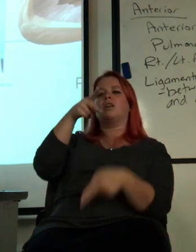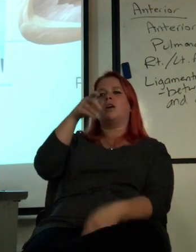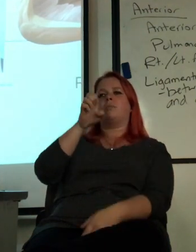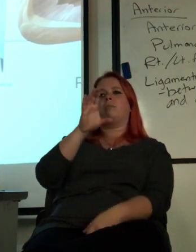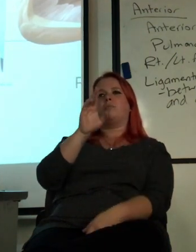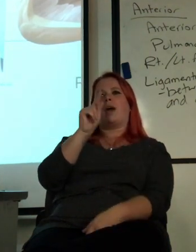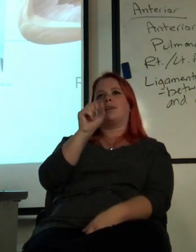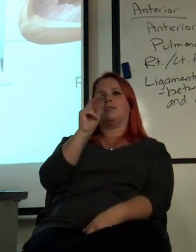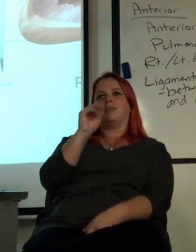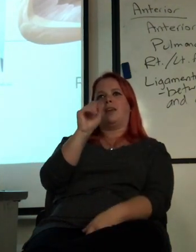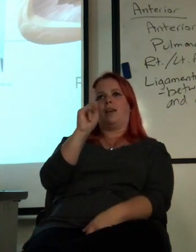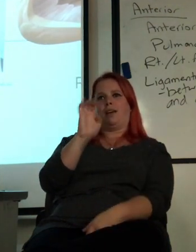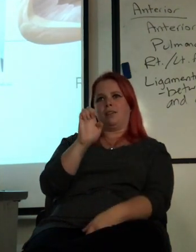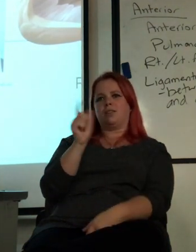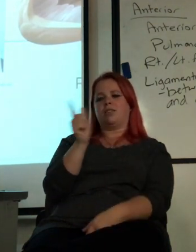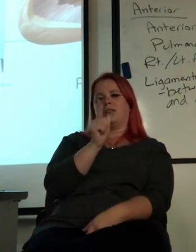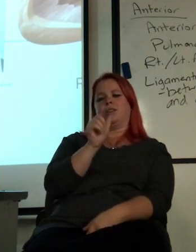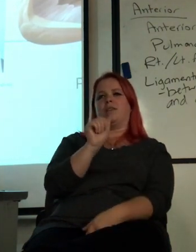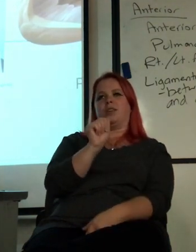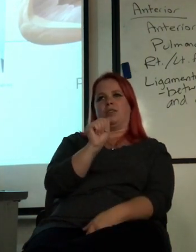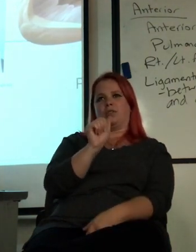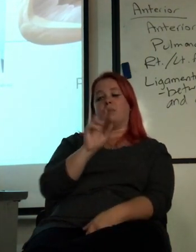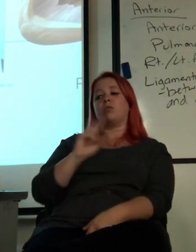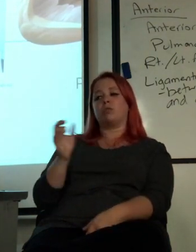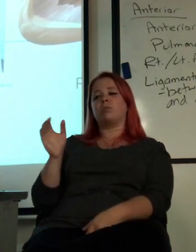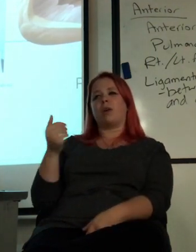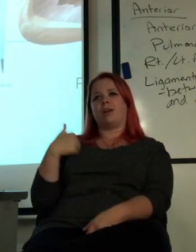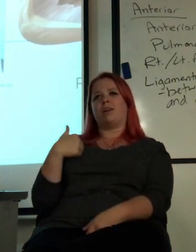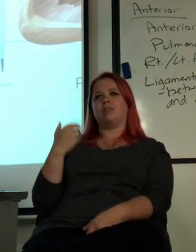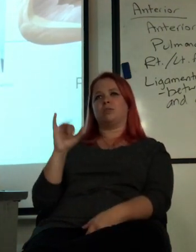pectinate on the left atrium. You have it on the right one too.